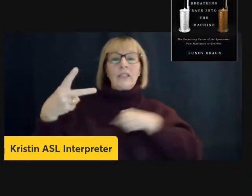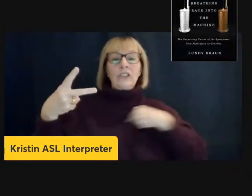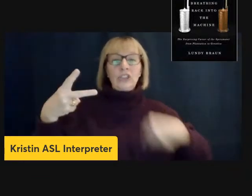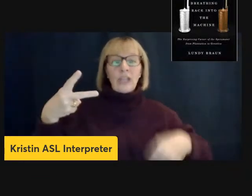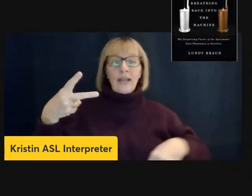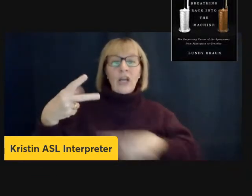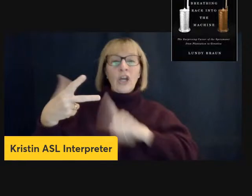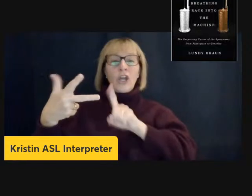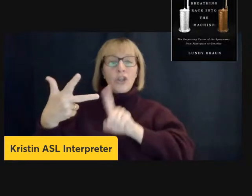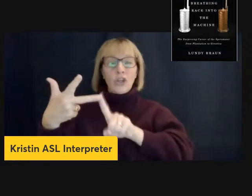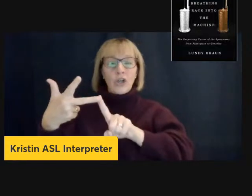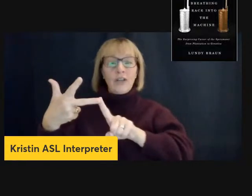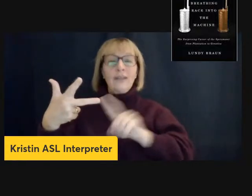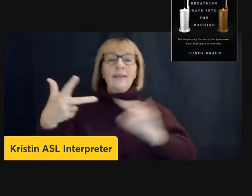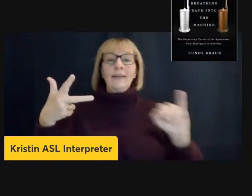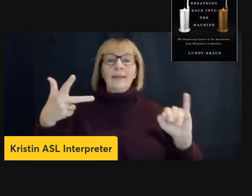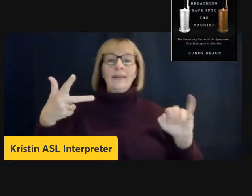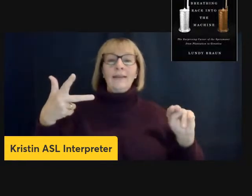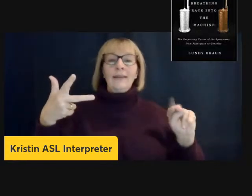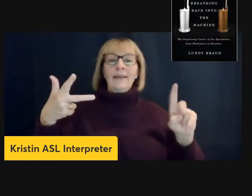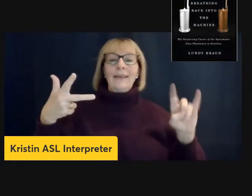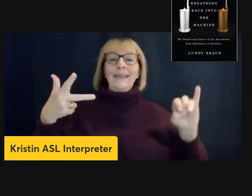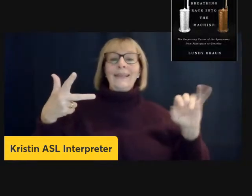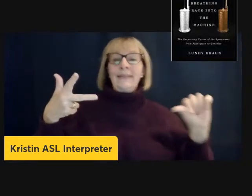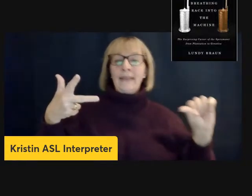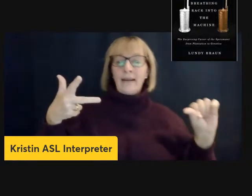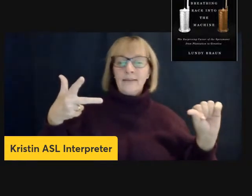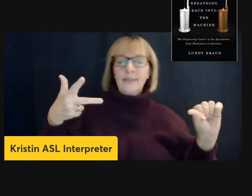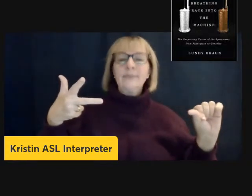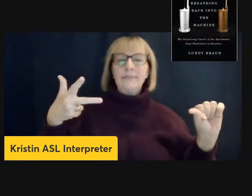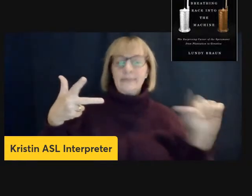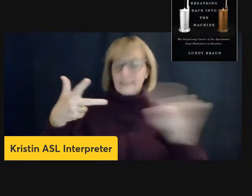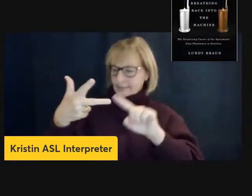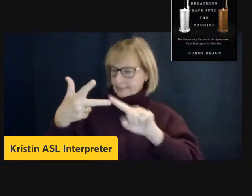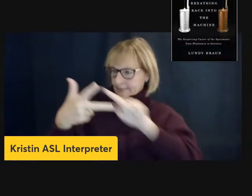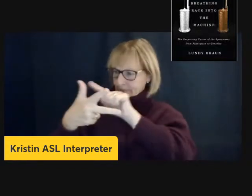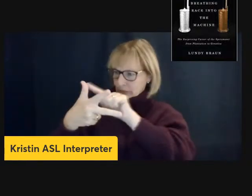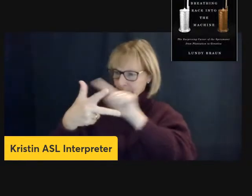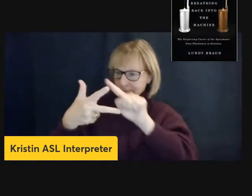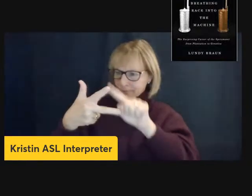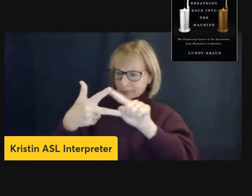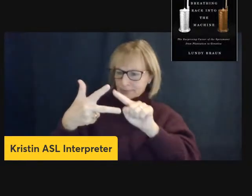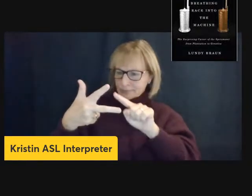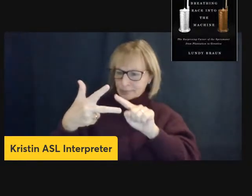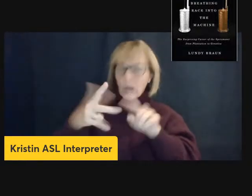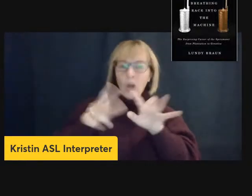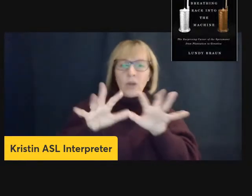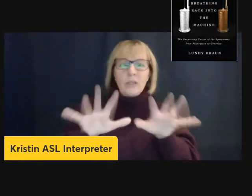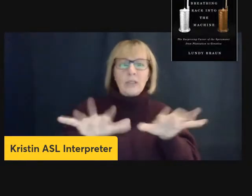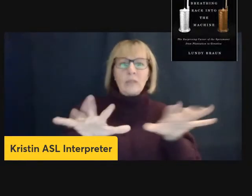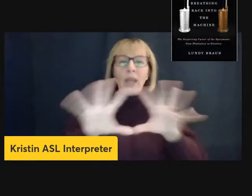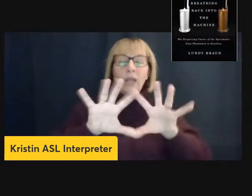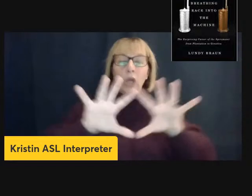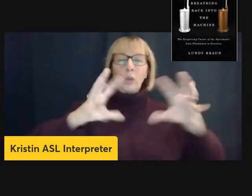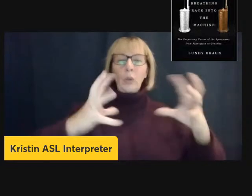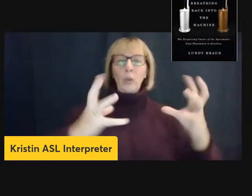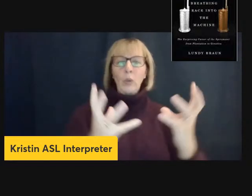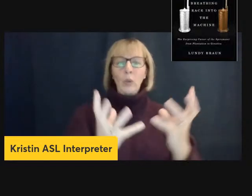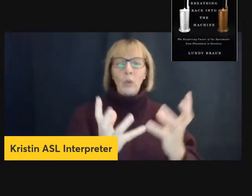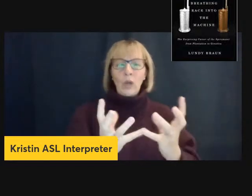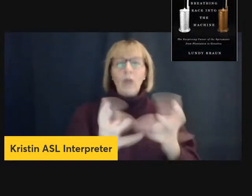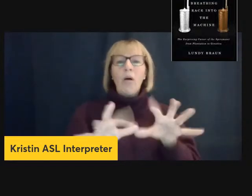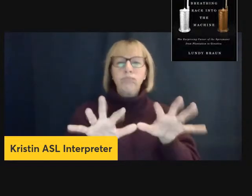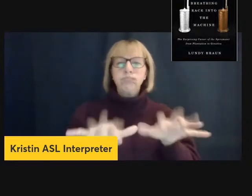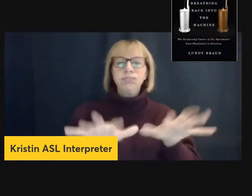it carried was global at many moments. Further,